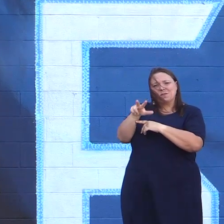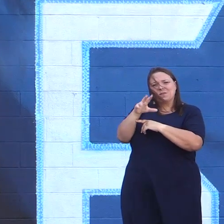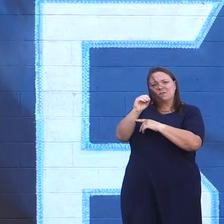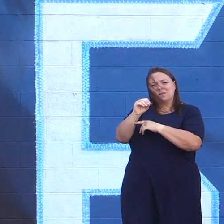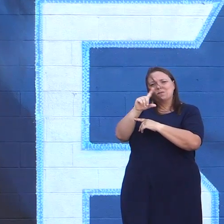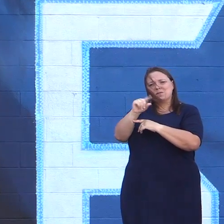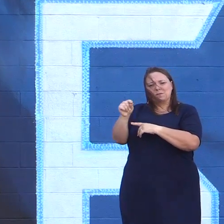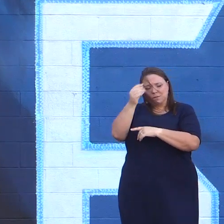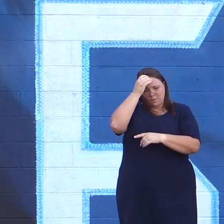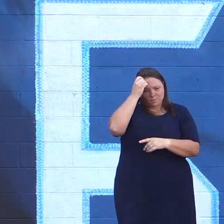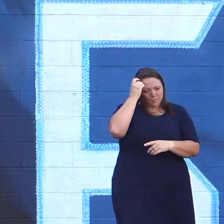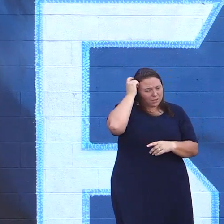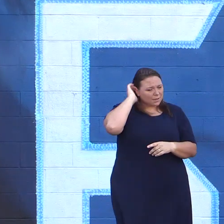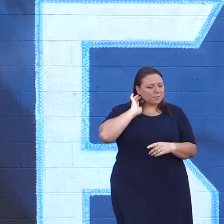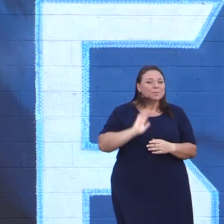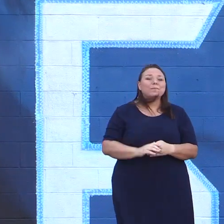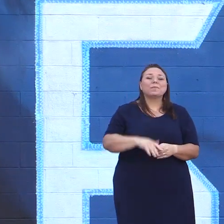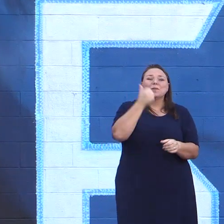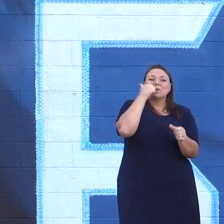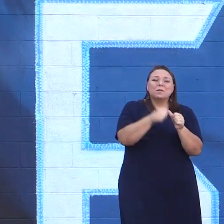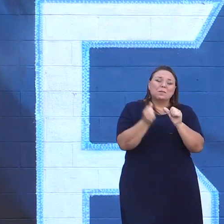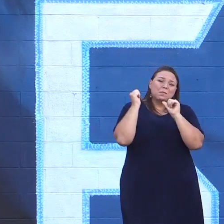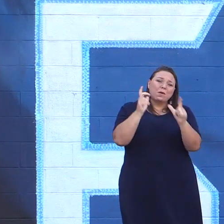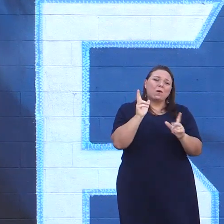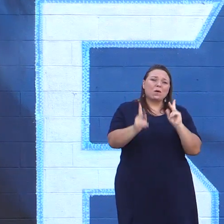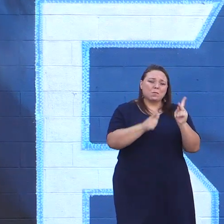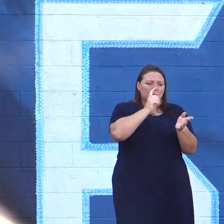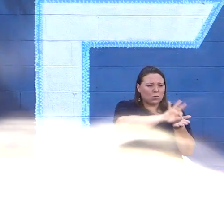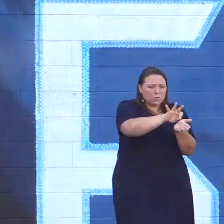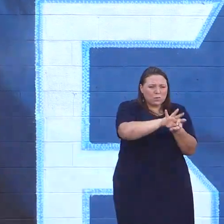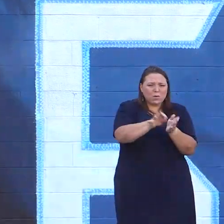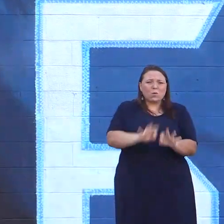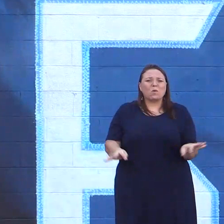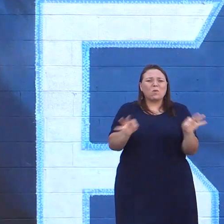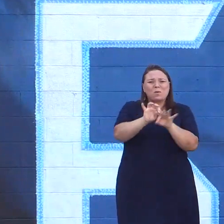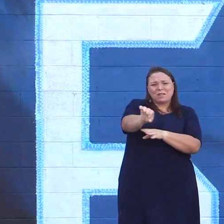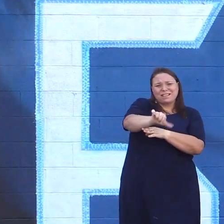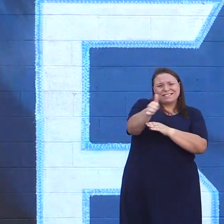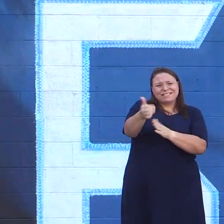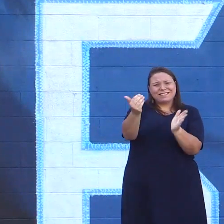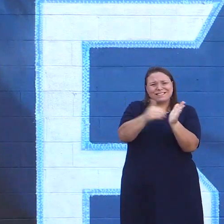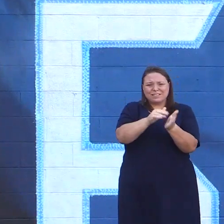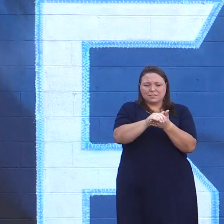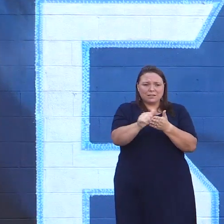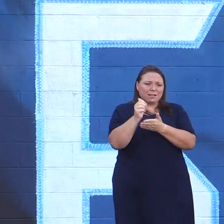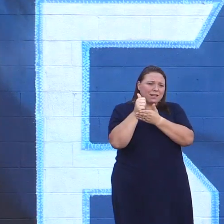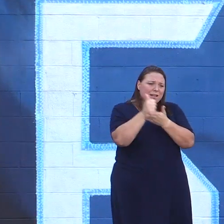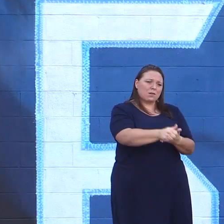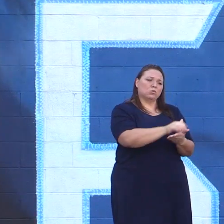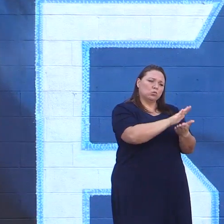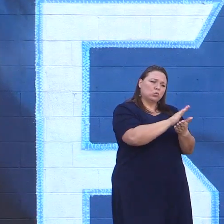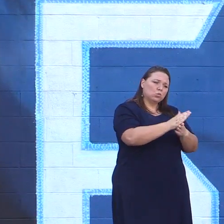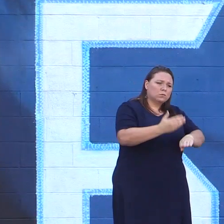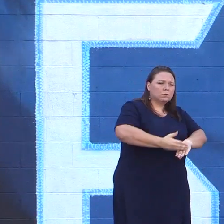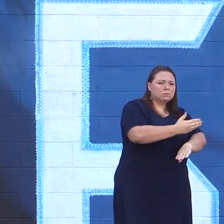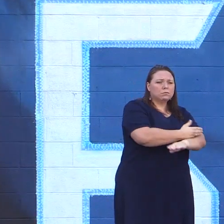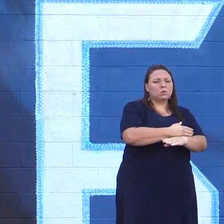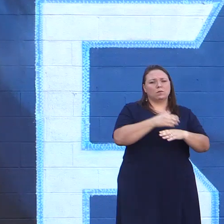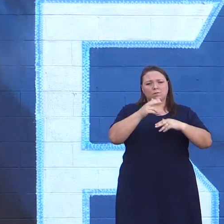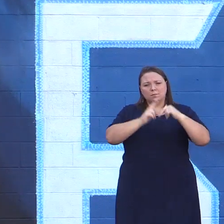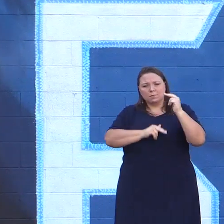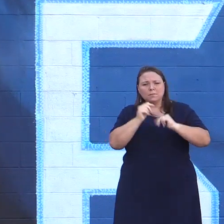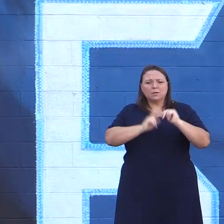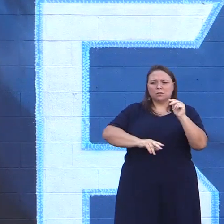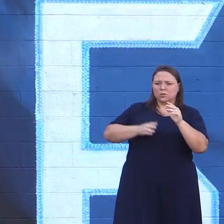844-3030-2020. And remember, each resident counted is worth $10,000 for our schools and infrastructure over the